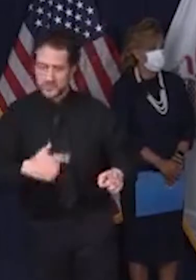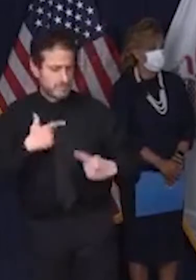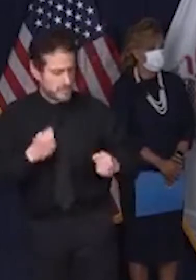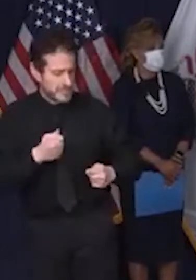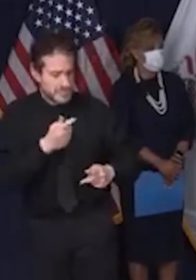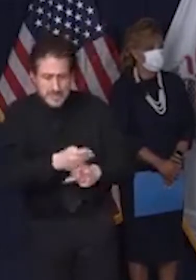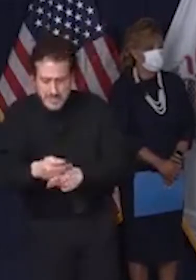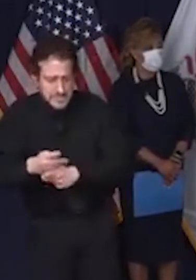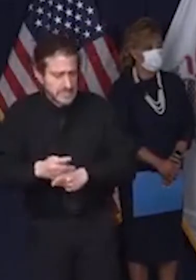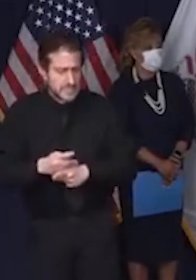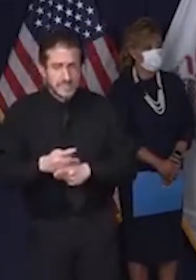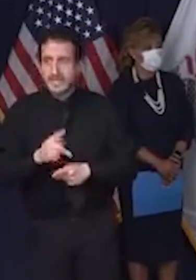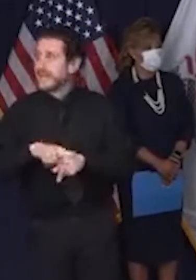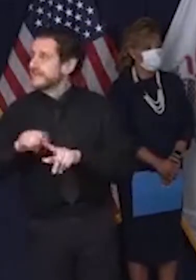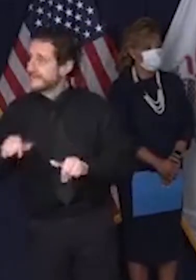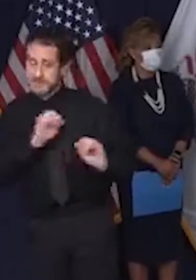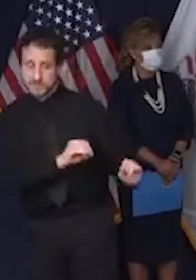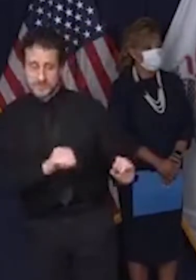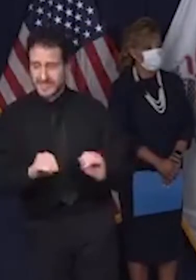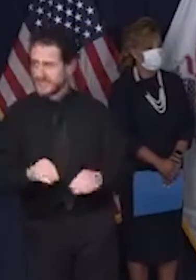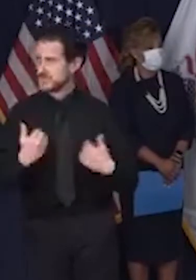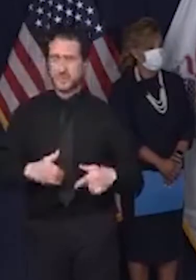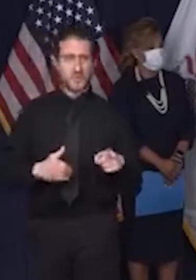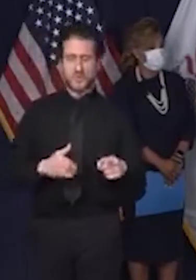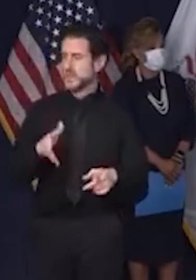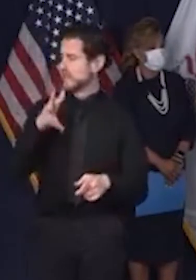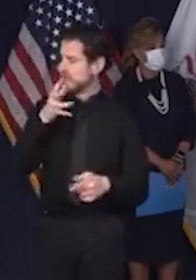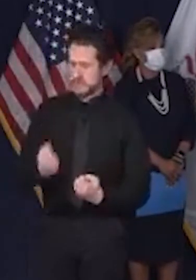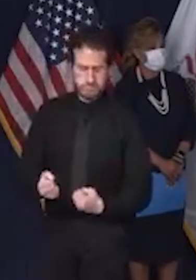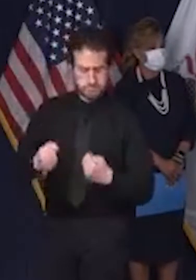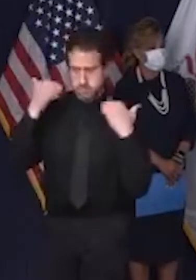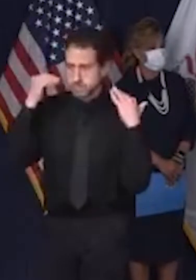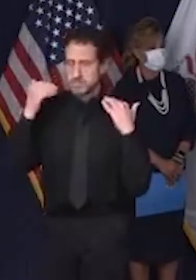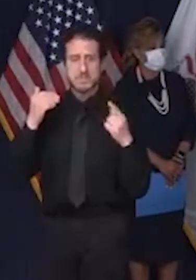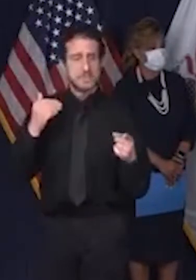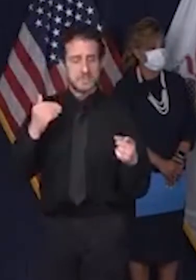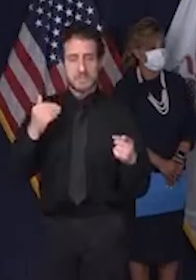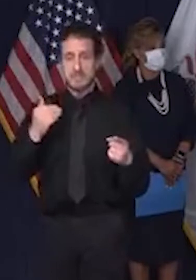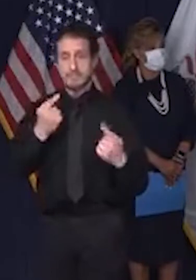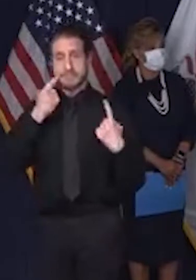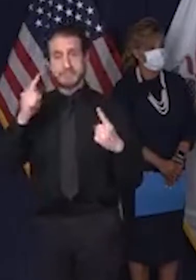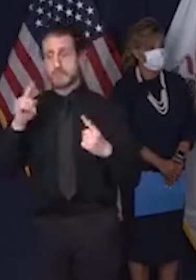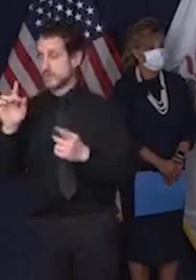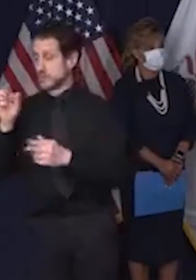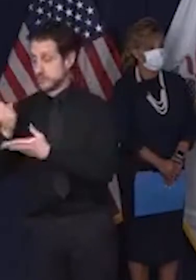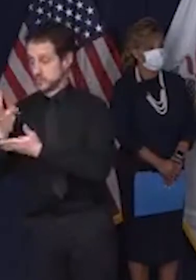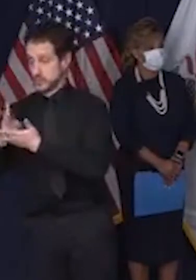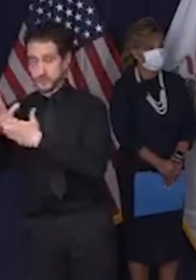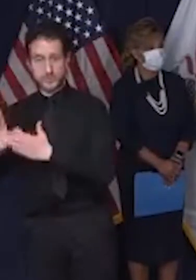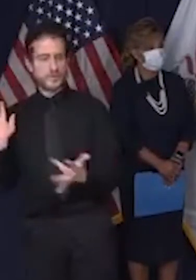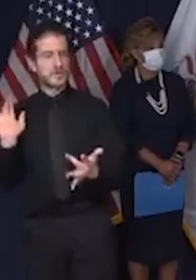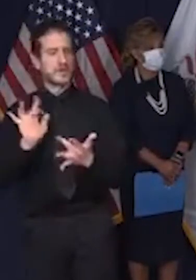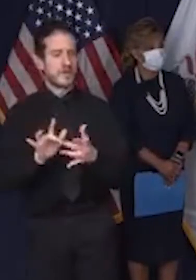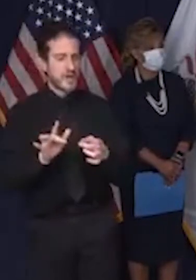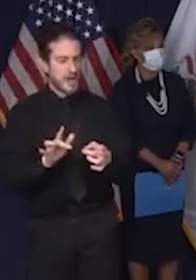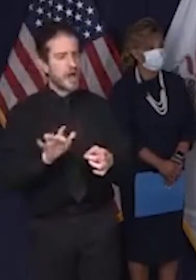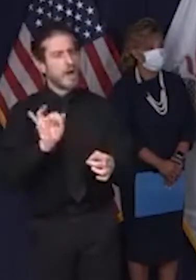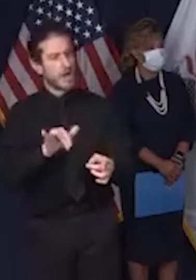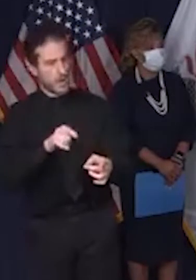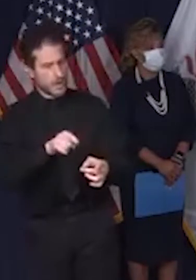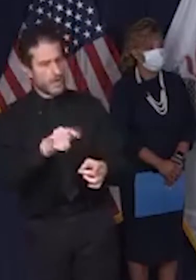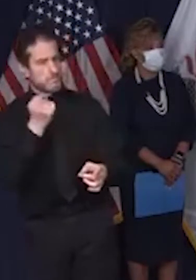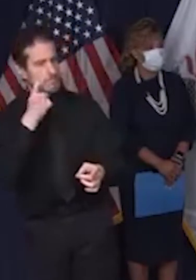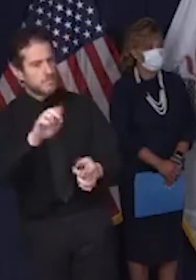trying to also educate. Because of this contact with this social worker, the Marquardt District was able